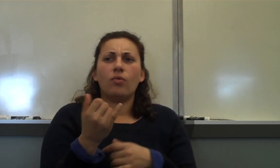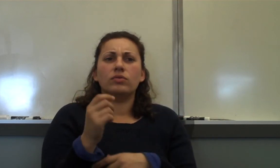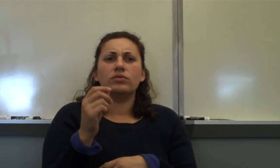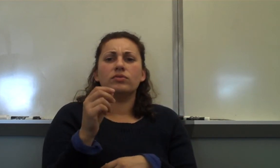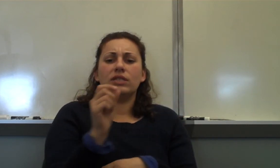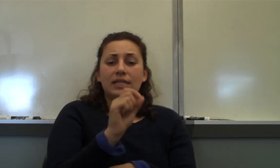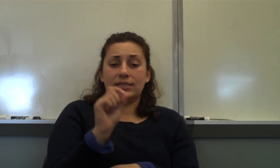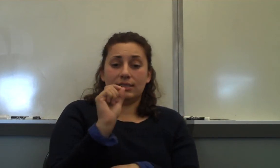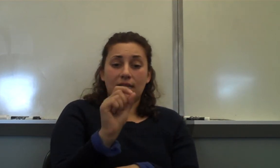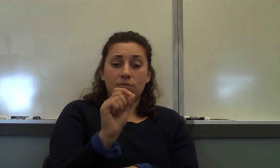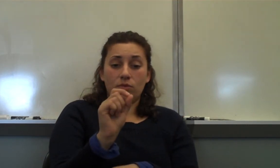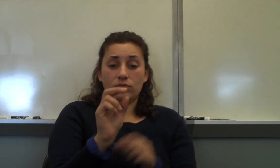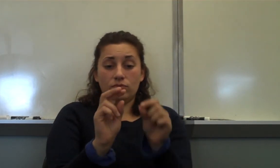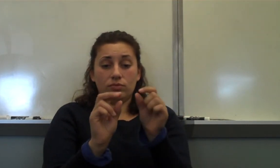point. 1, 2, 3.